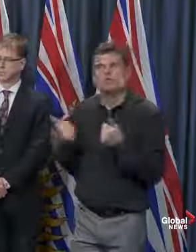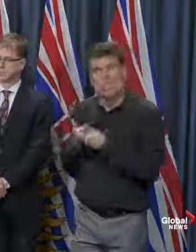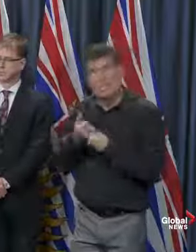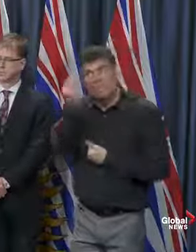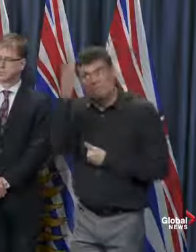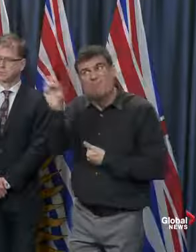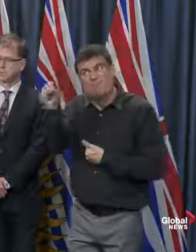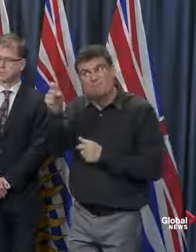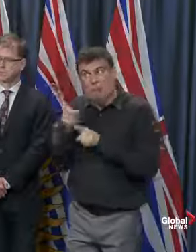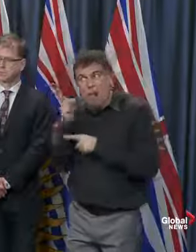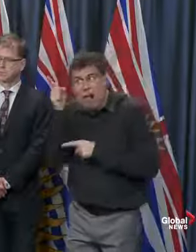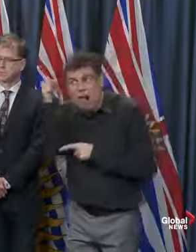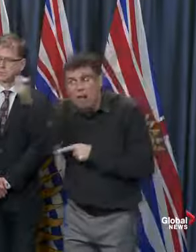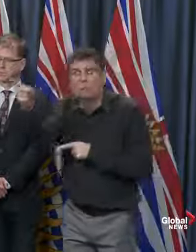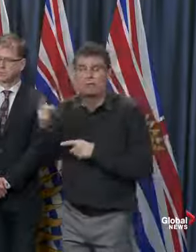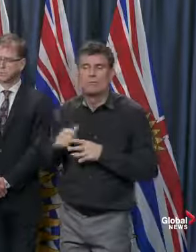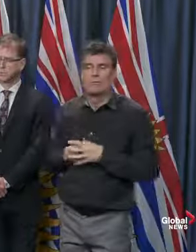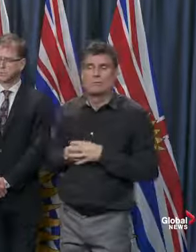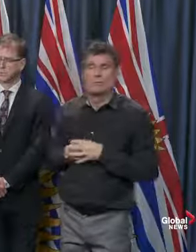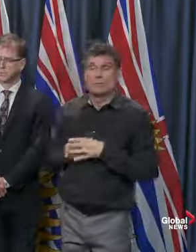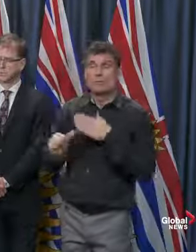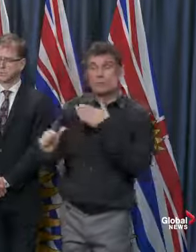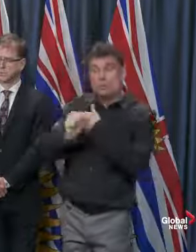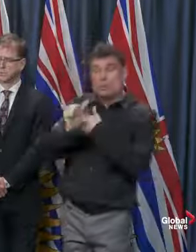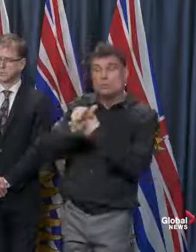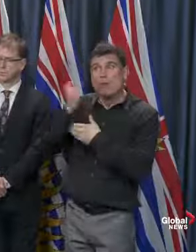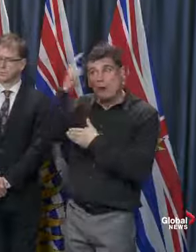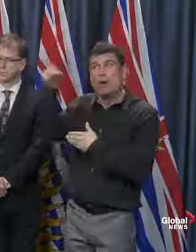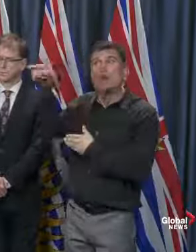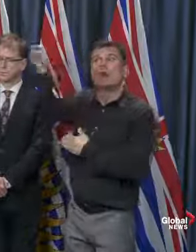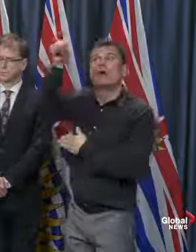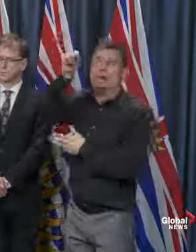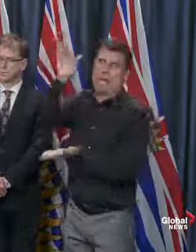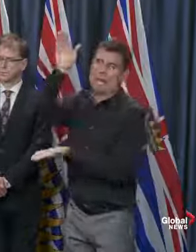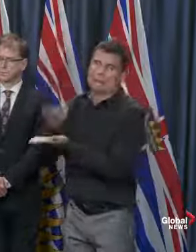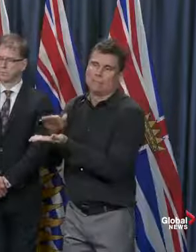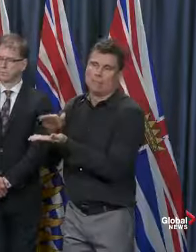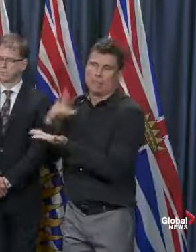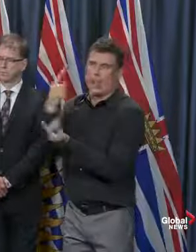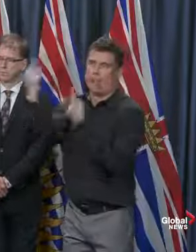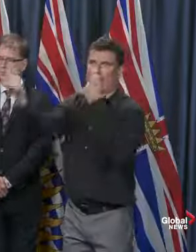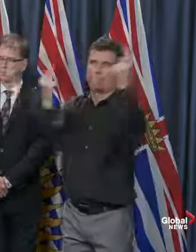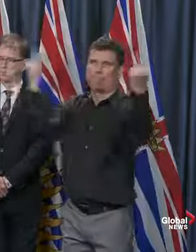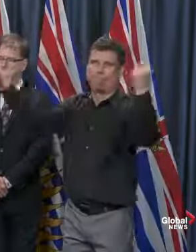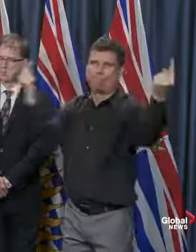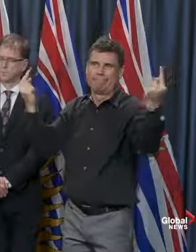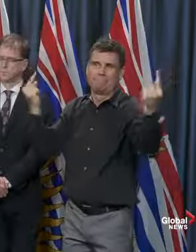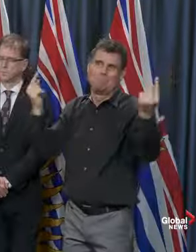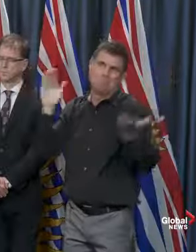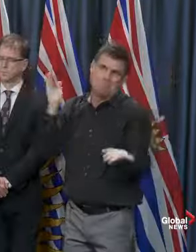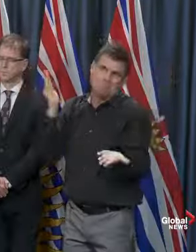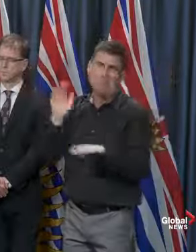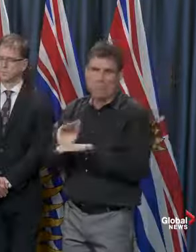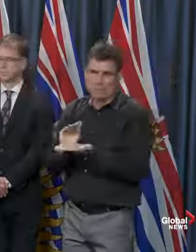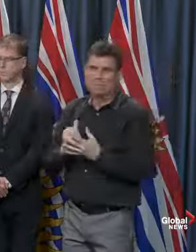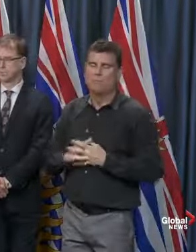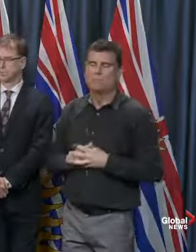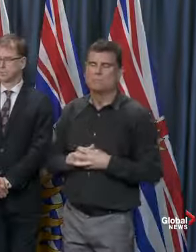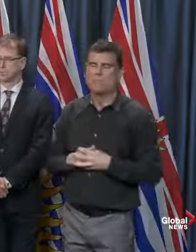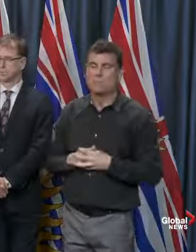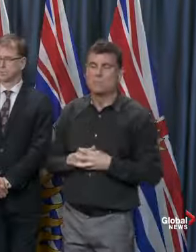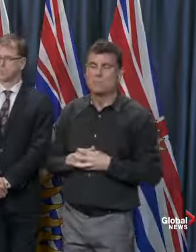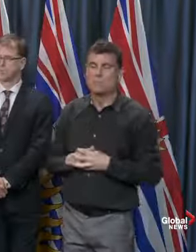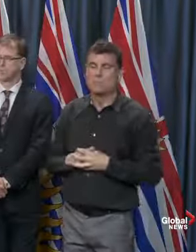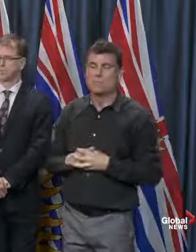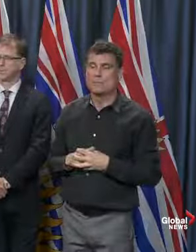much risk, but there are consequences if somebody is positive, and transmitting in a rural area can be much greater.